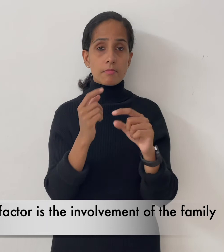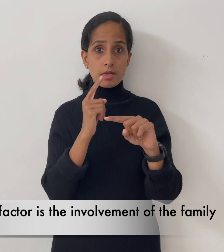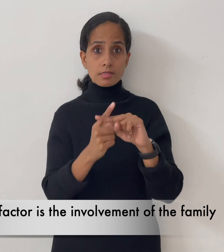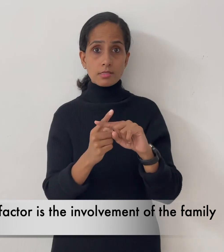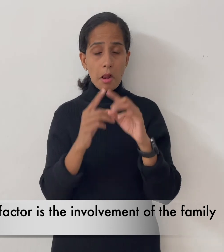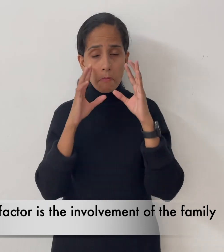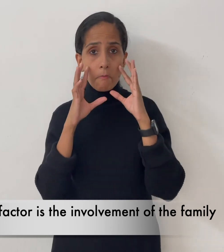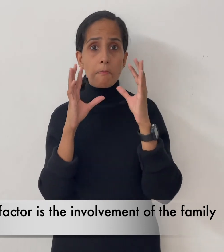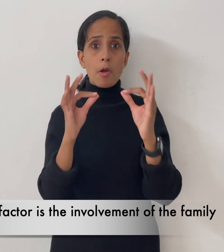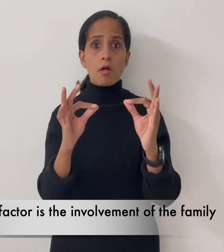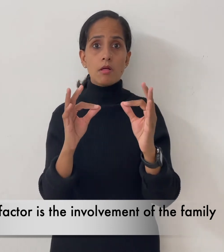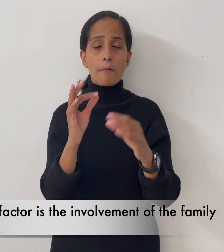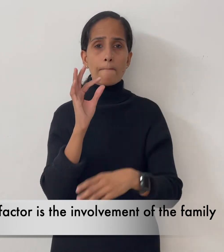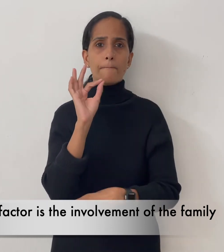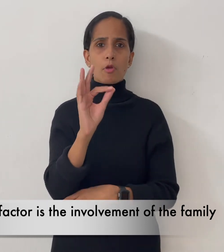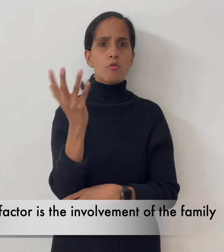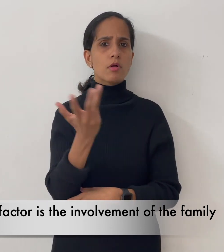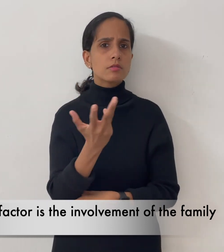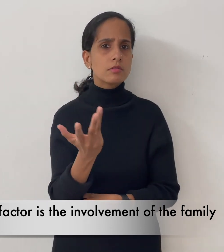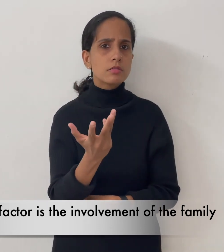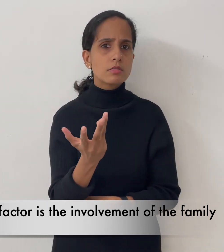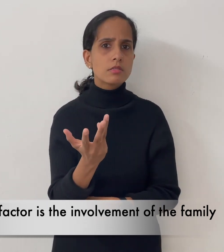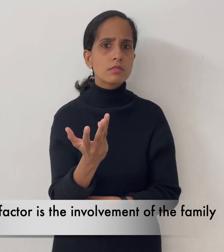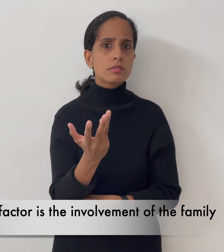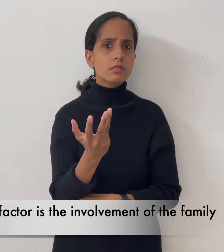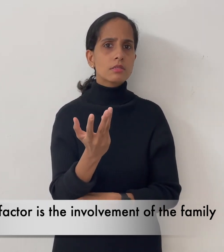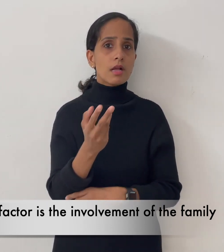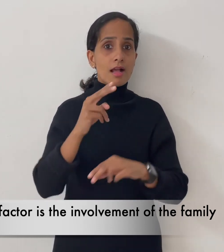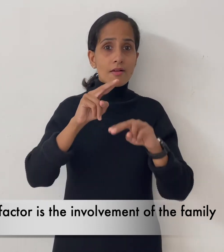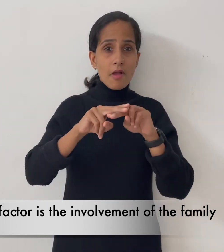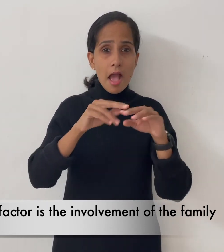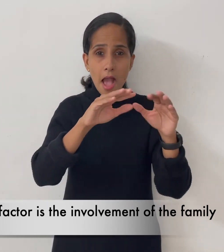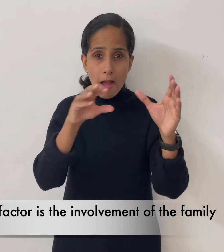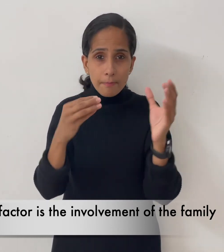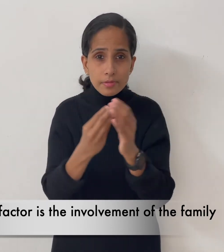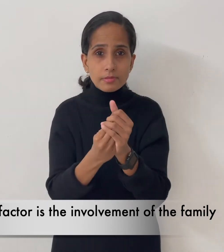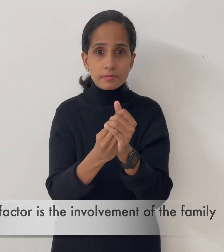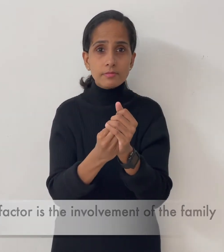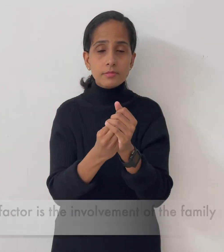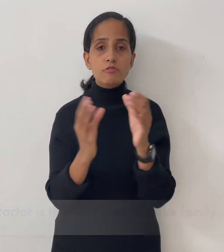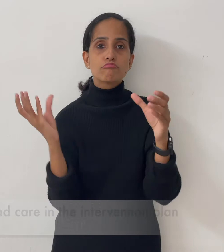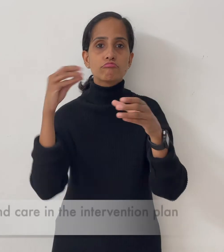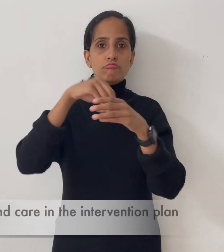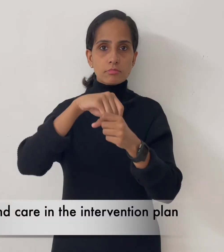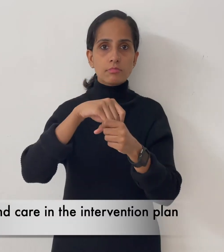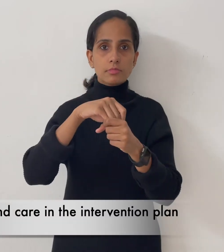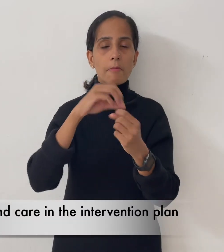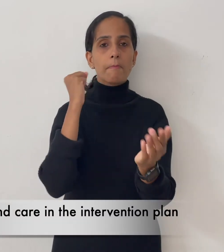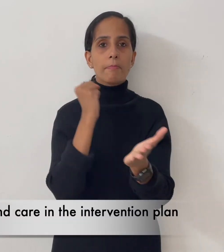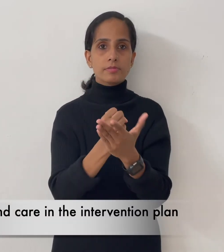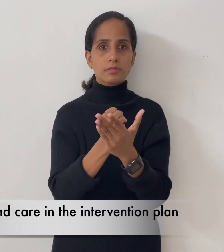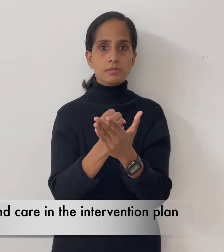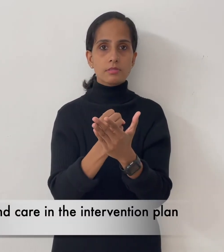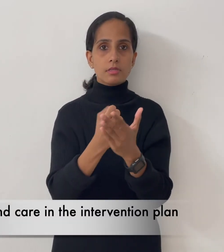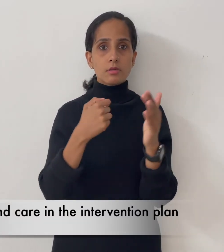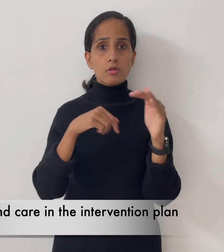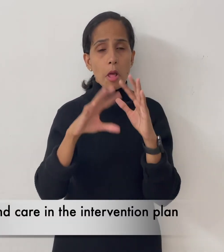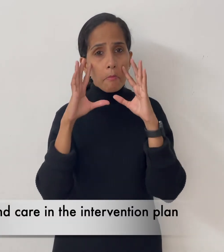Another important factor is the involvement of the family to support